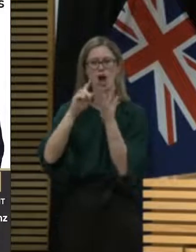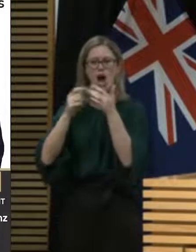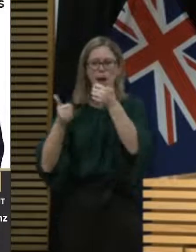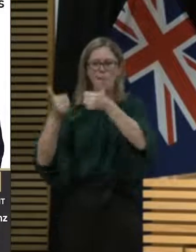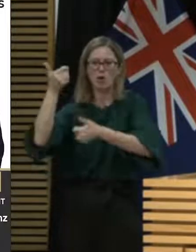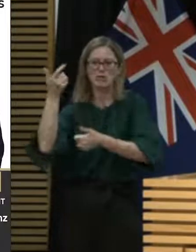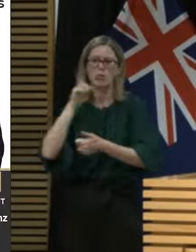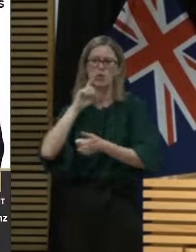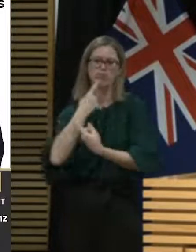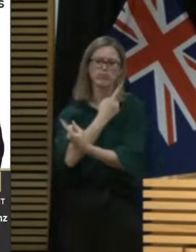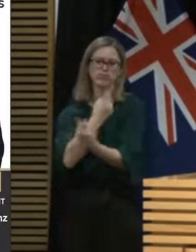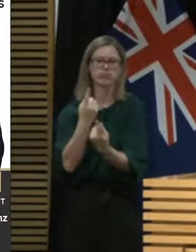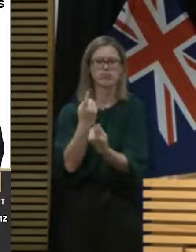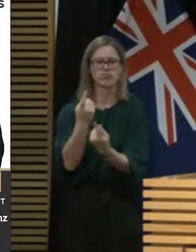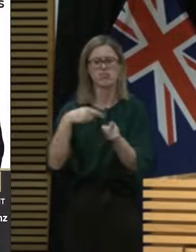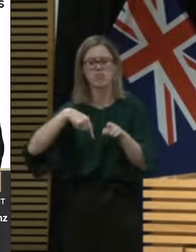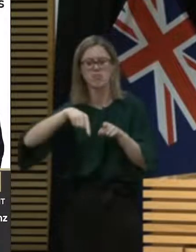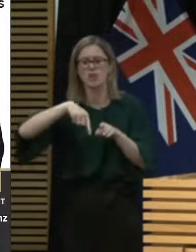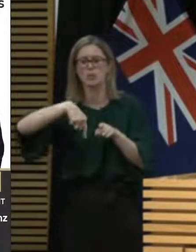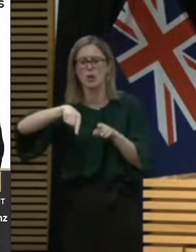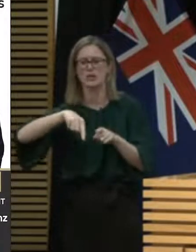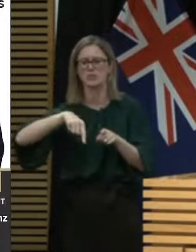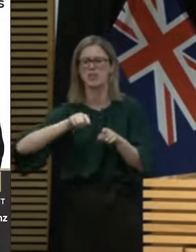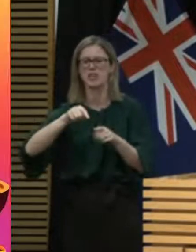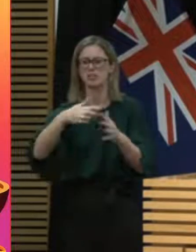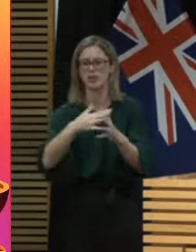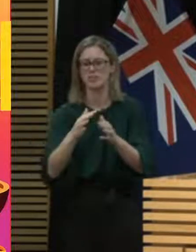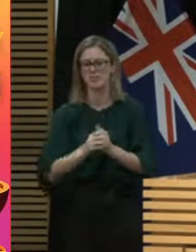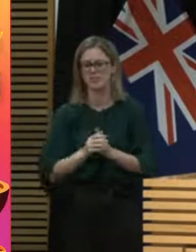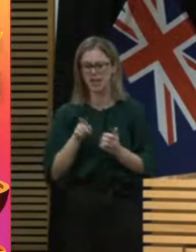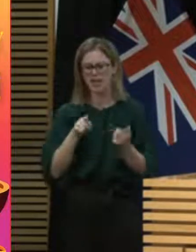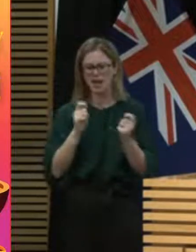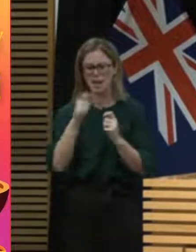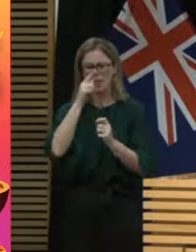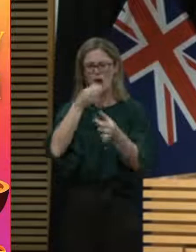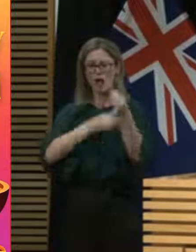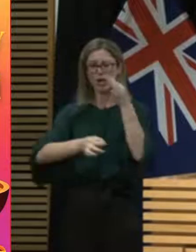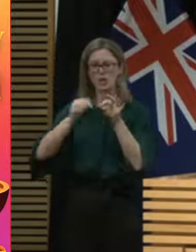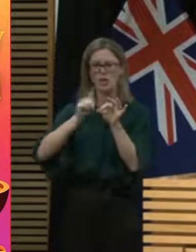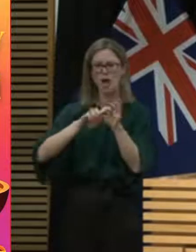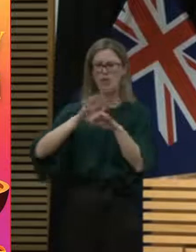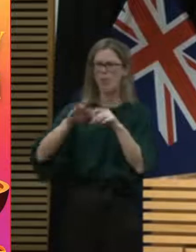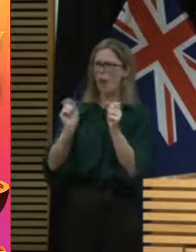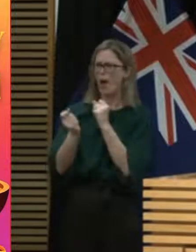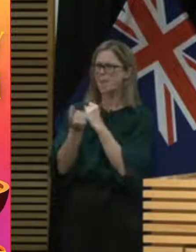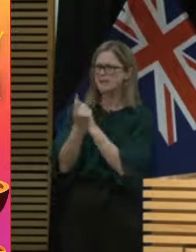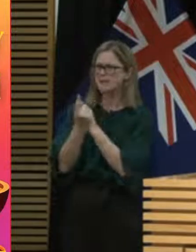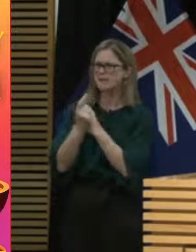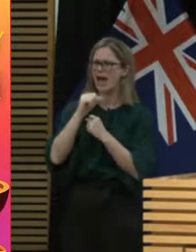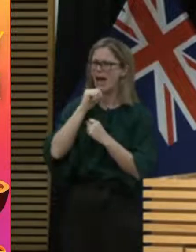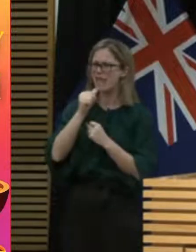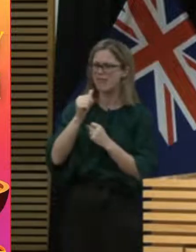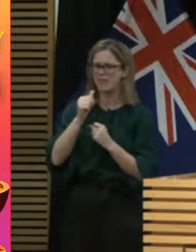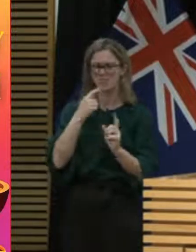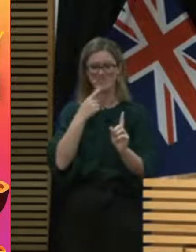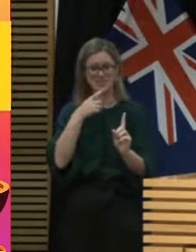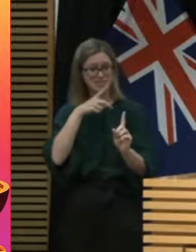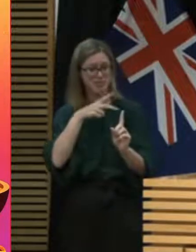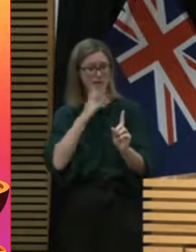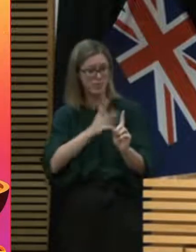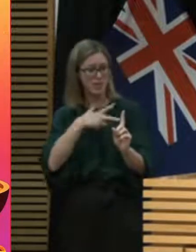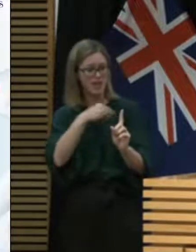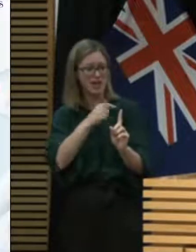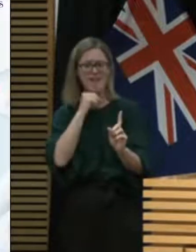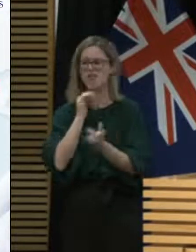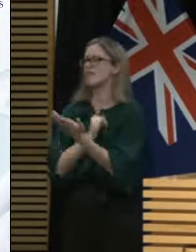the coming weeks. We do know that these changes will raise questions around what happens when mandated employees